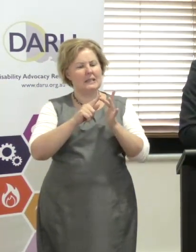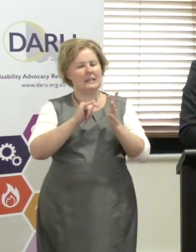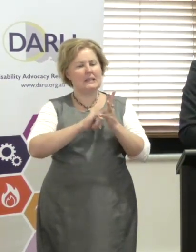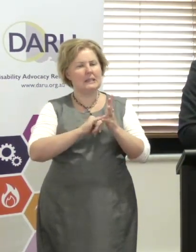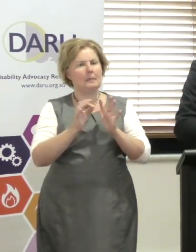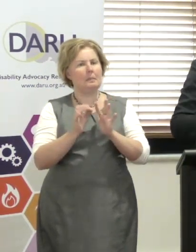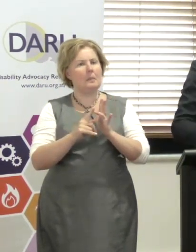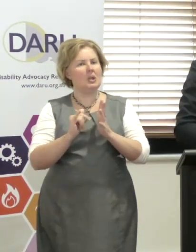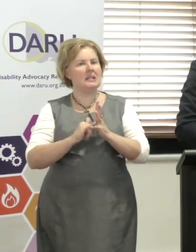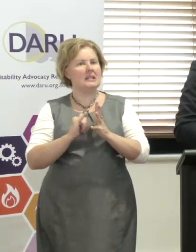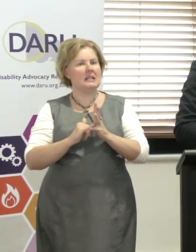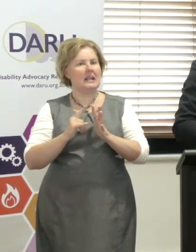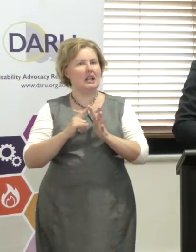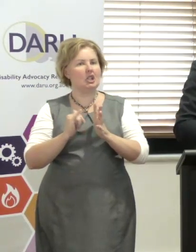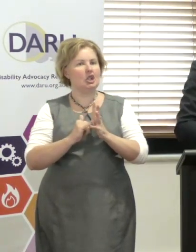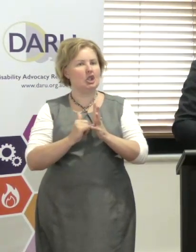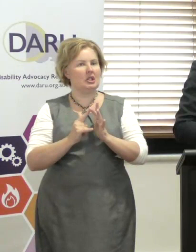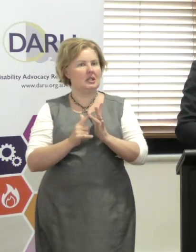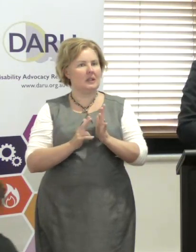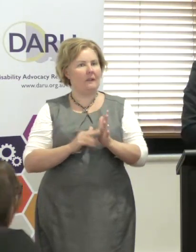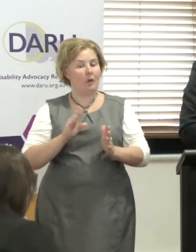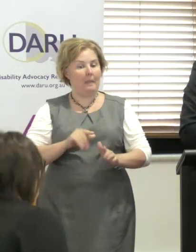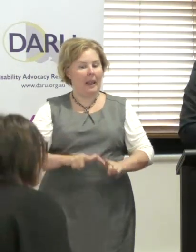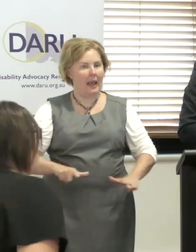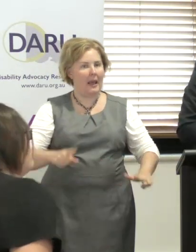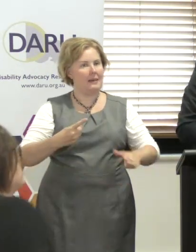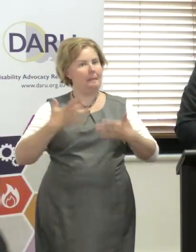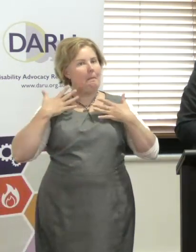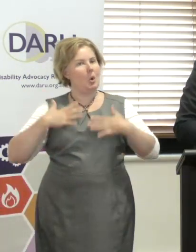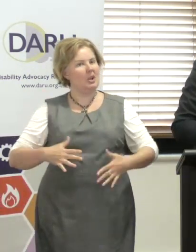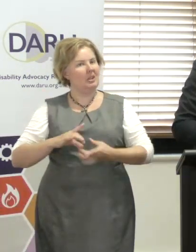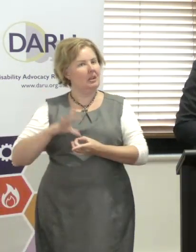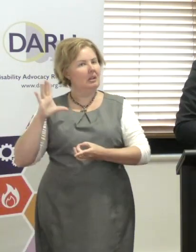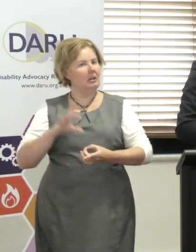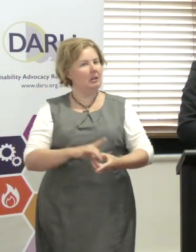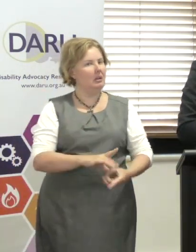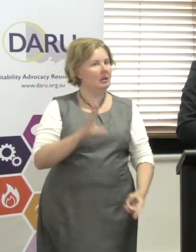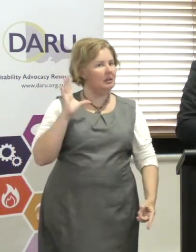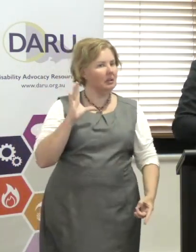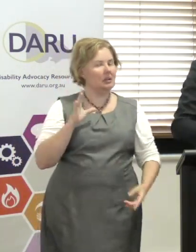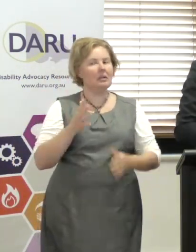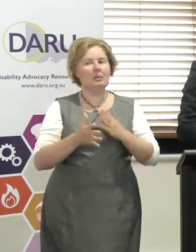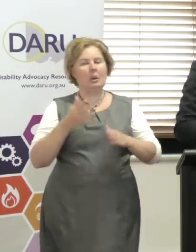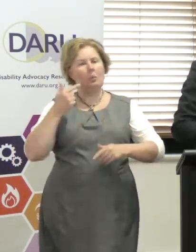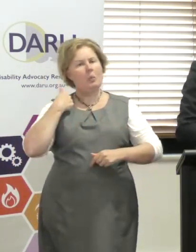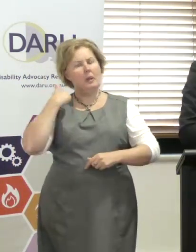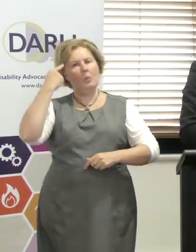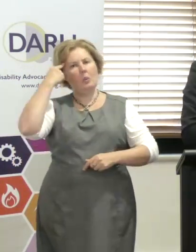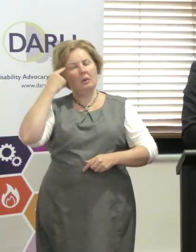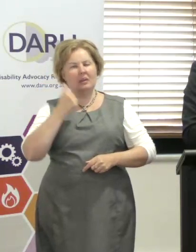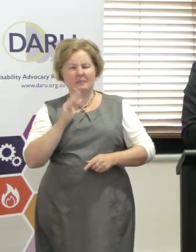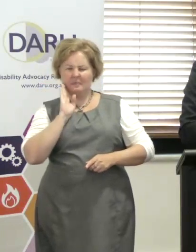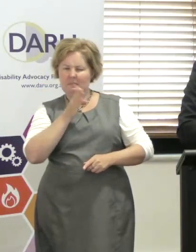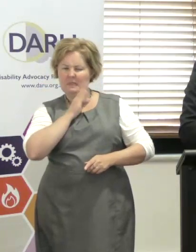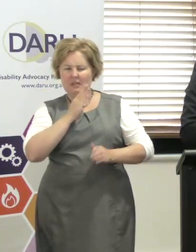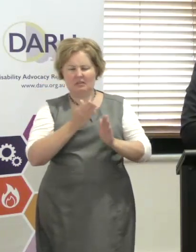of Australia, you just don't see this story of this happening. So we thought it's this sort of missing chapter in Australia's social